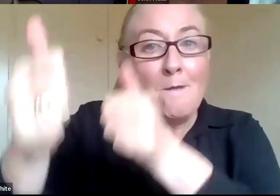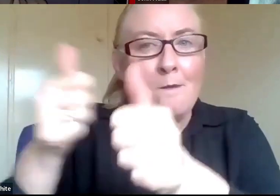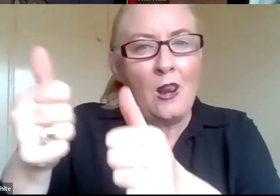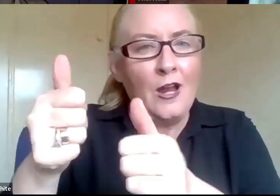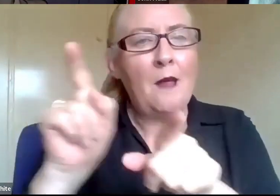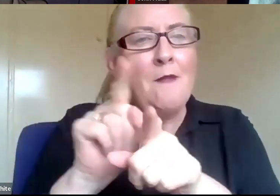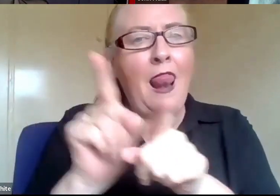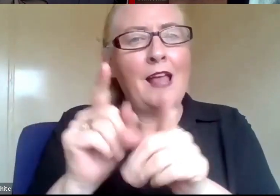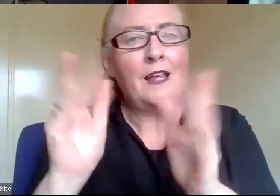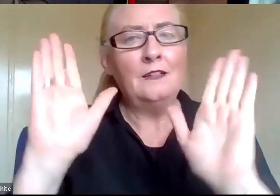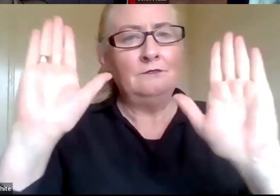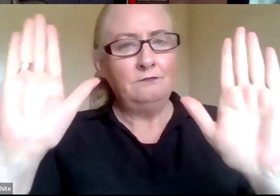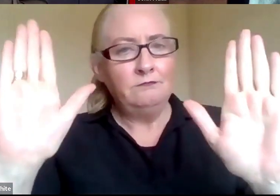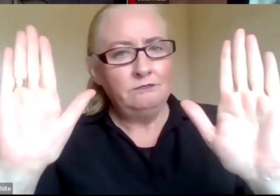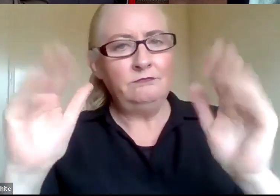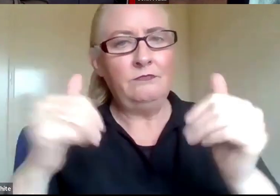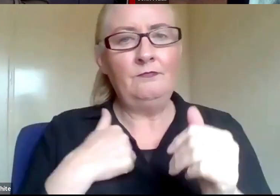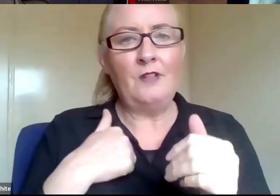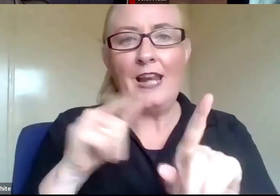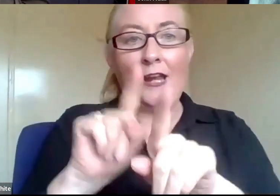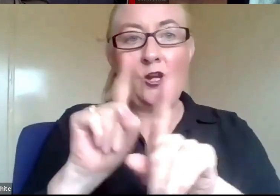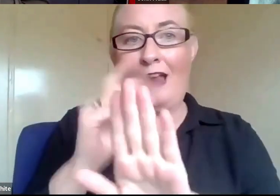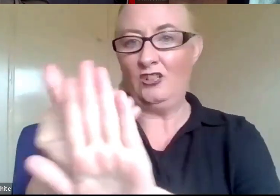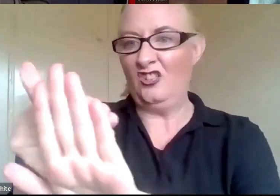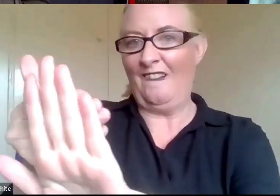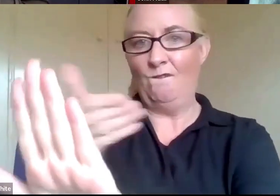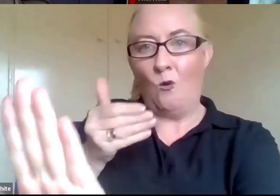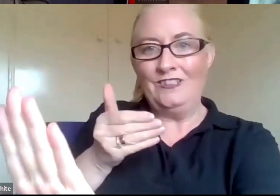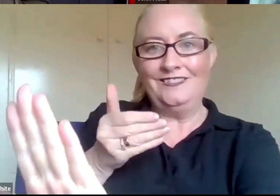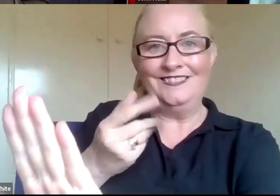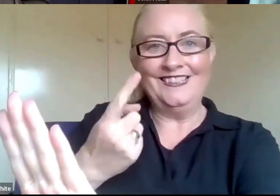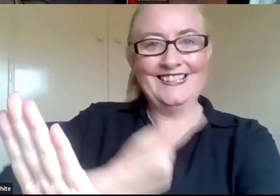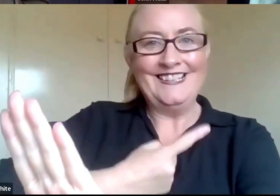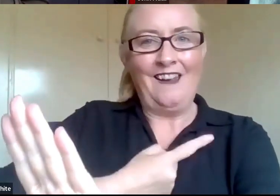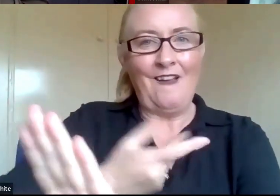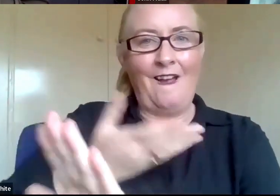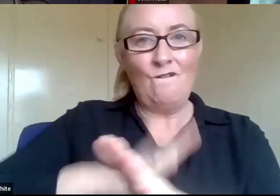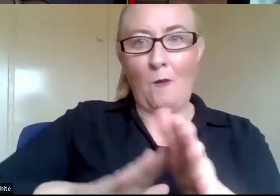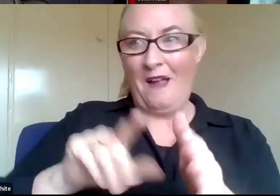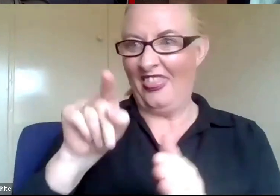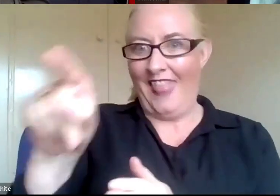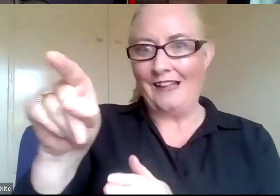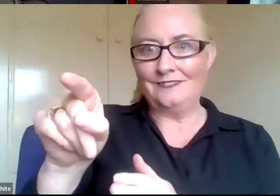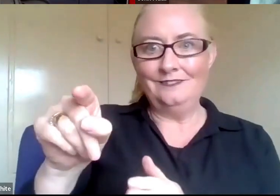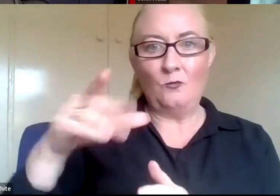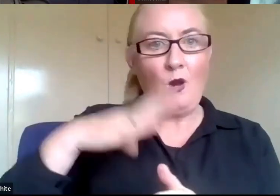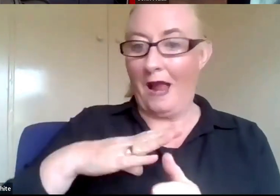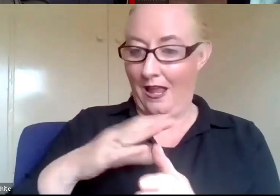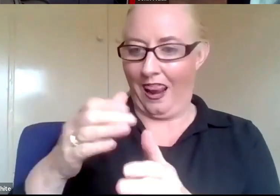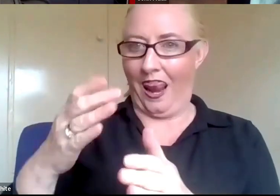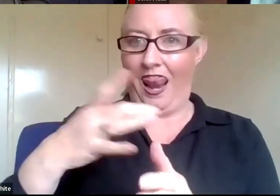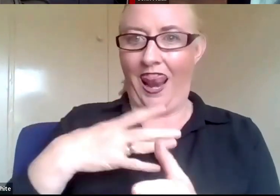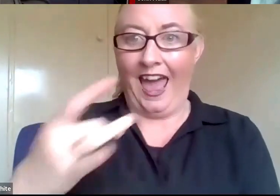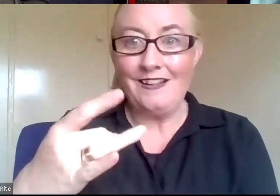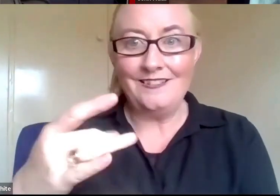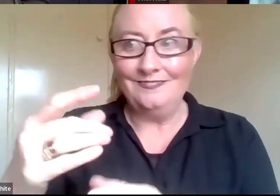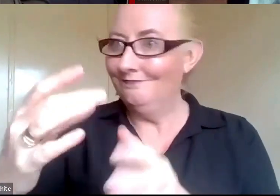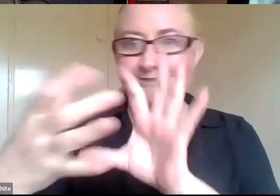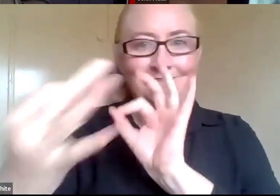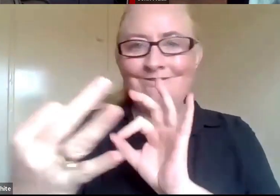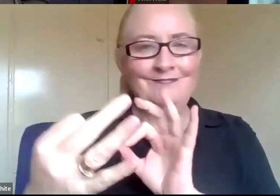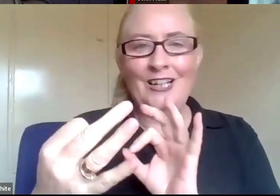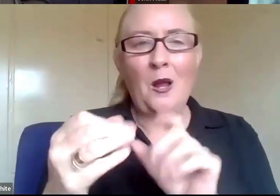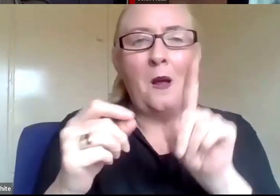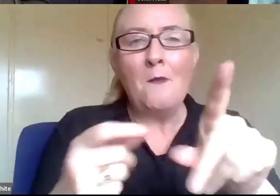requirement. But it also has to be balanced by fairness